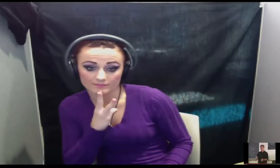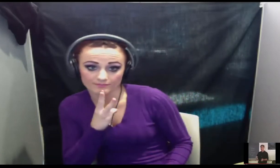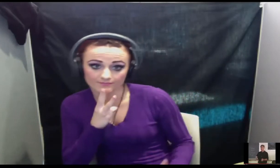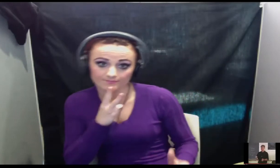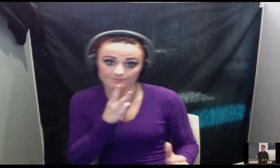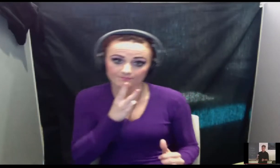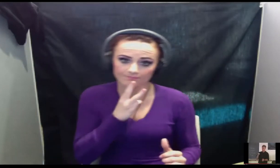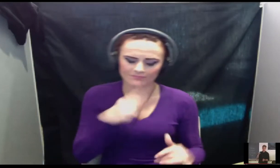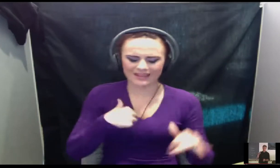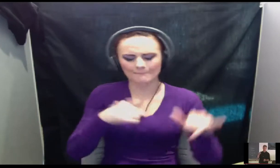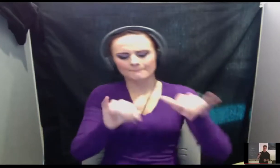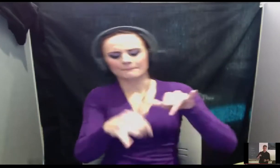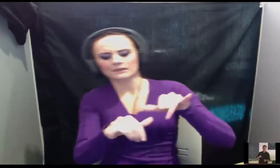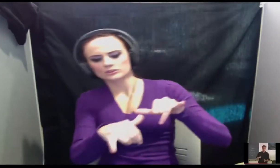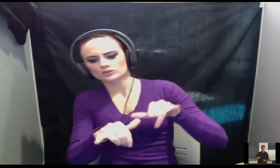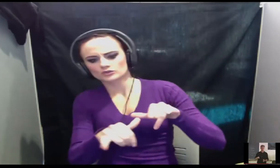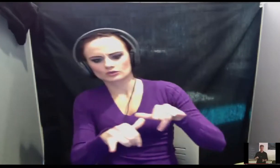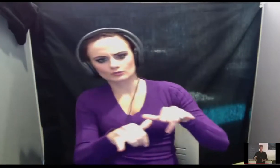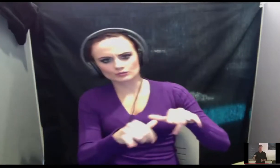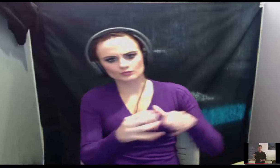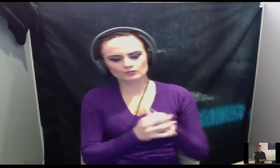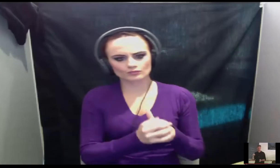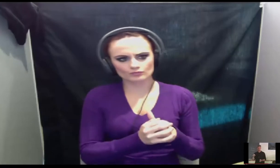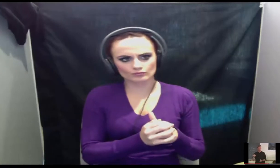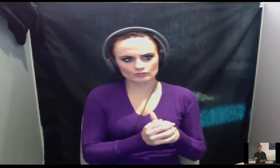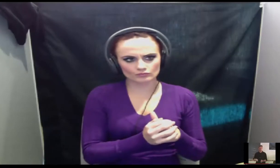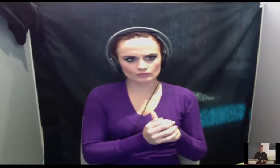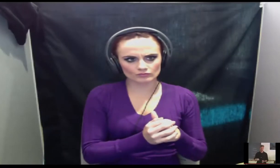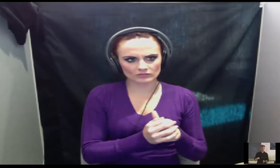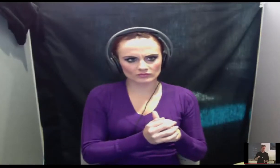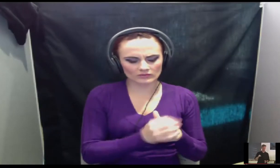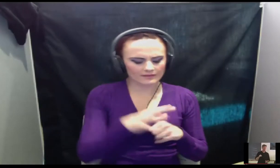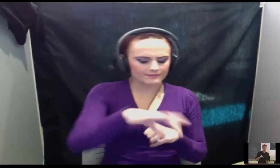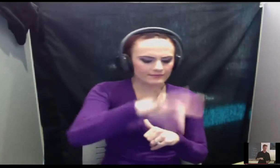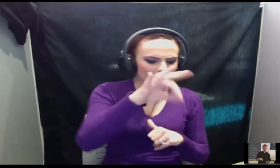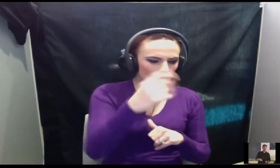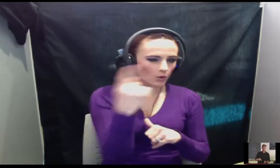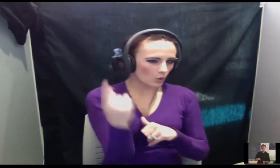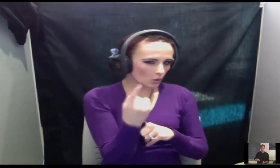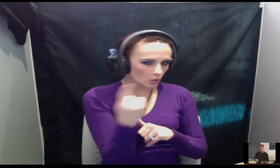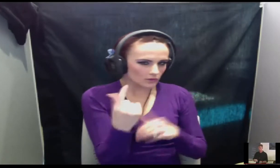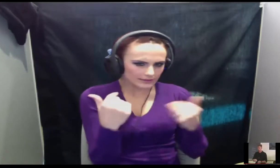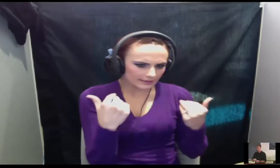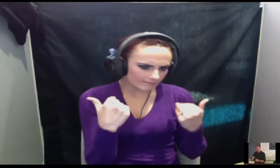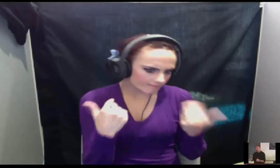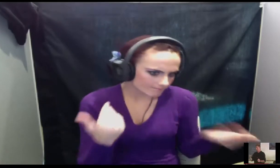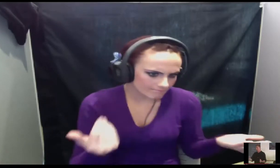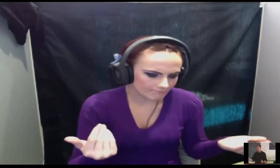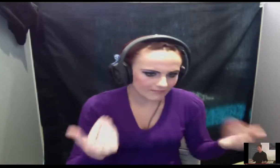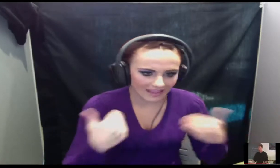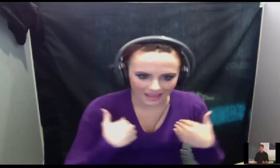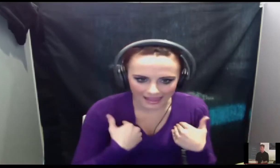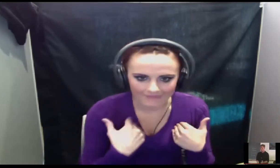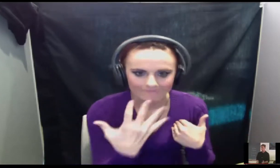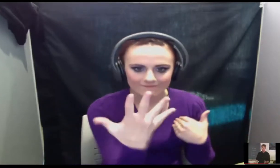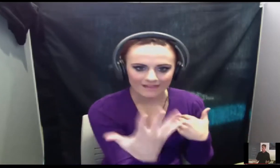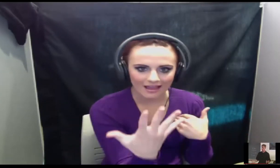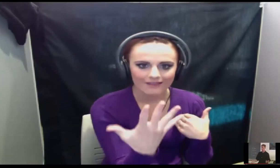and I find out that there are only 5 milliliters of water in